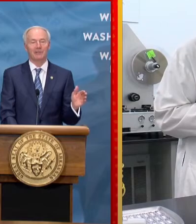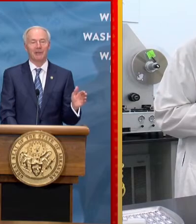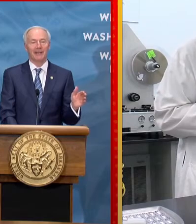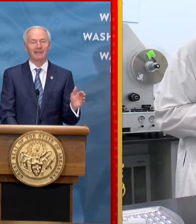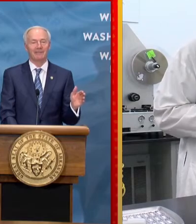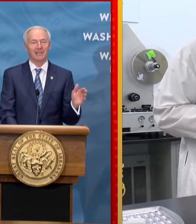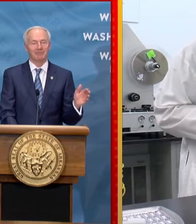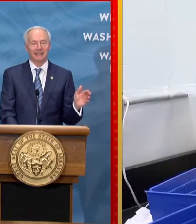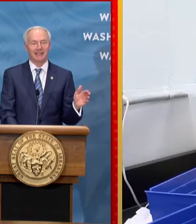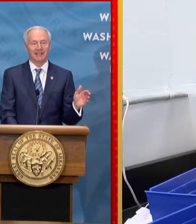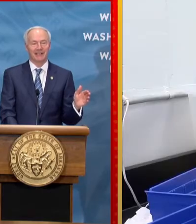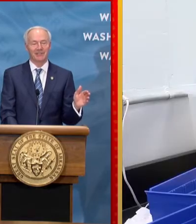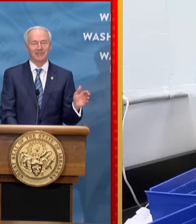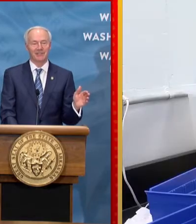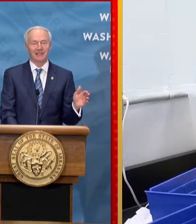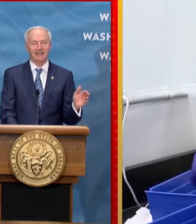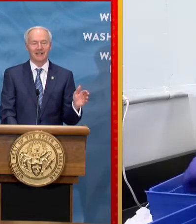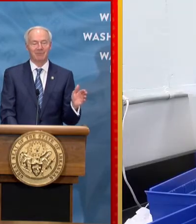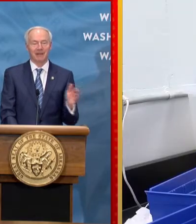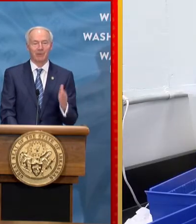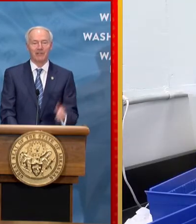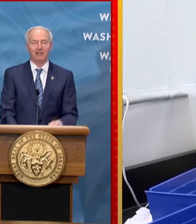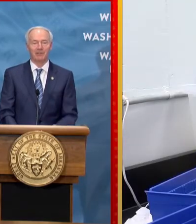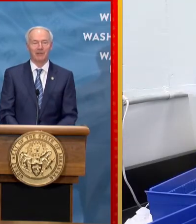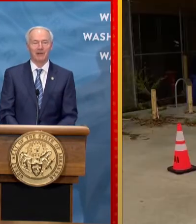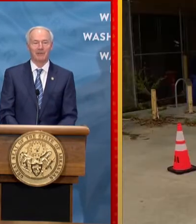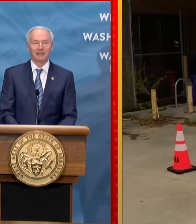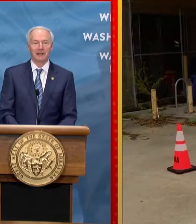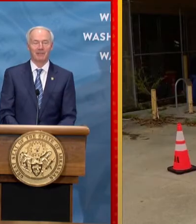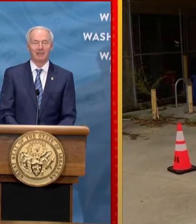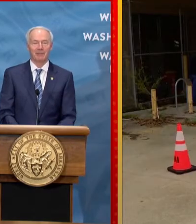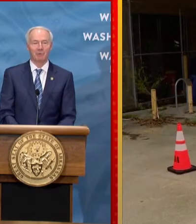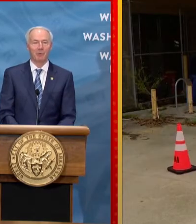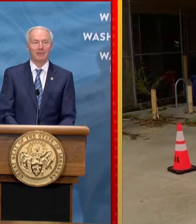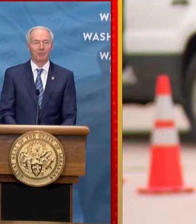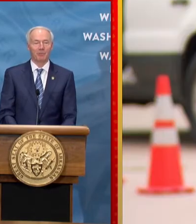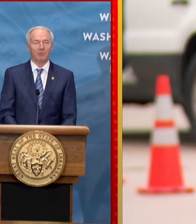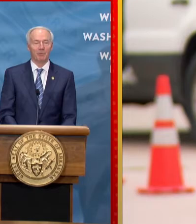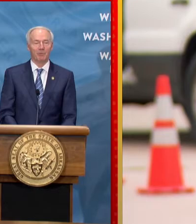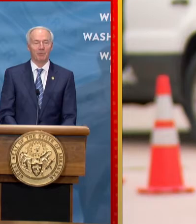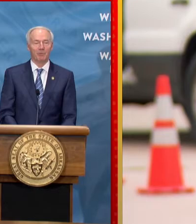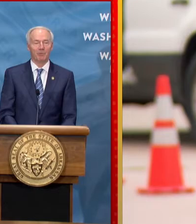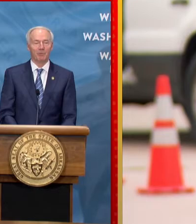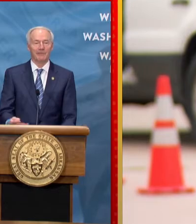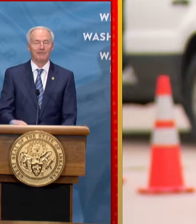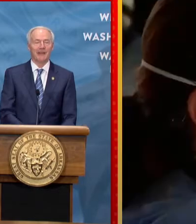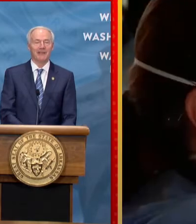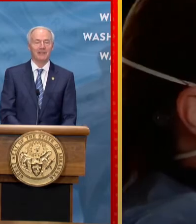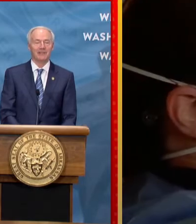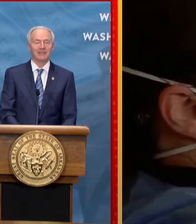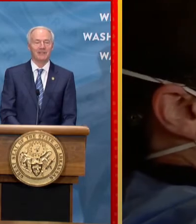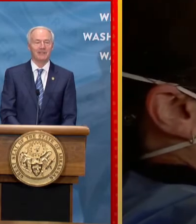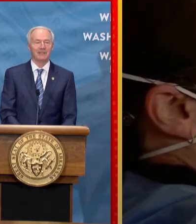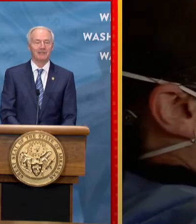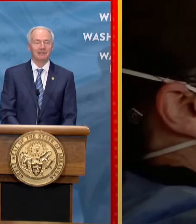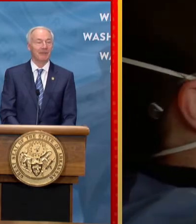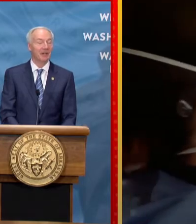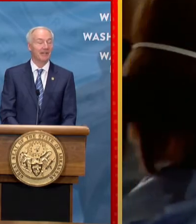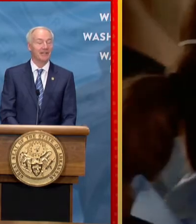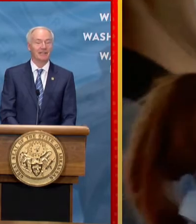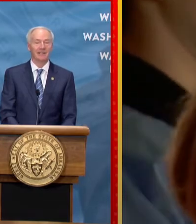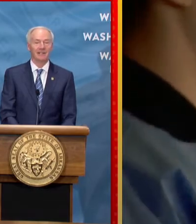going to have an uptick in cases. But I want Dr. Romero to comment a little bit more, because I know that one of the factors is if